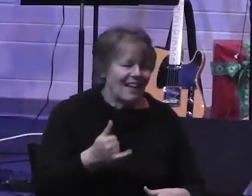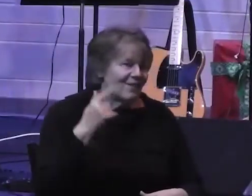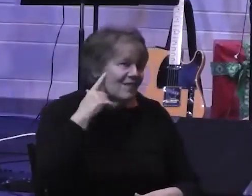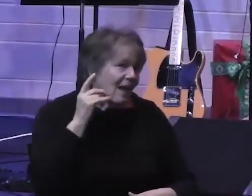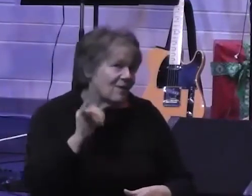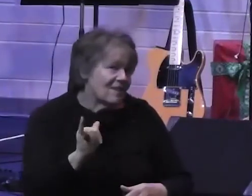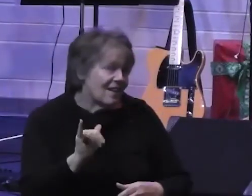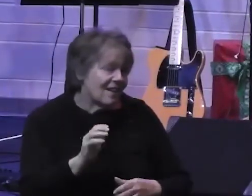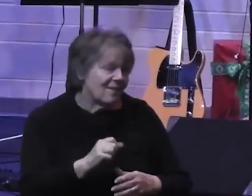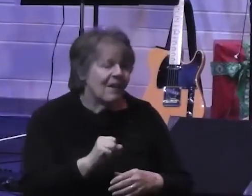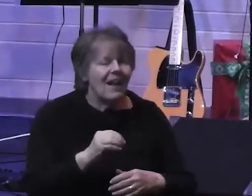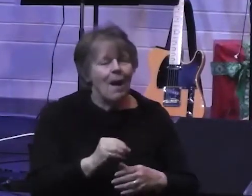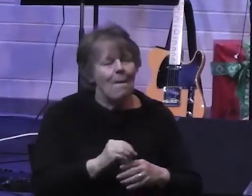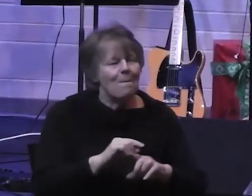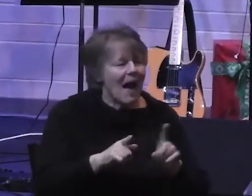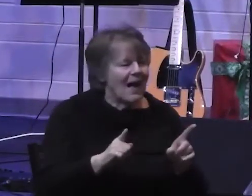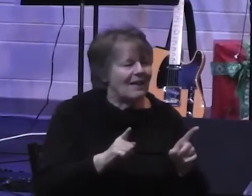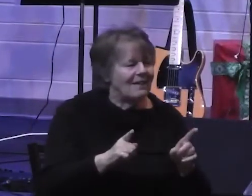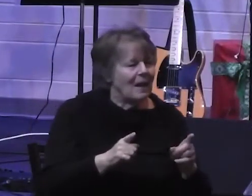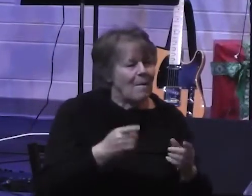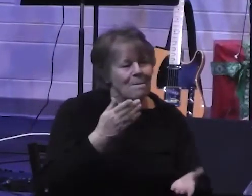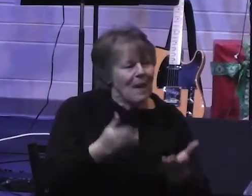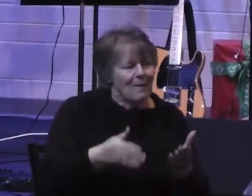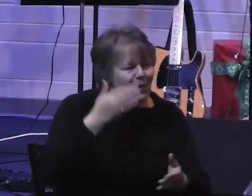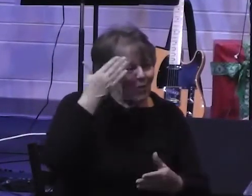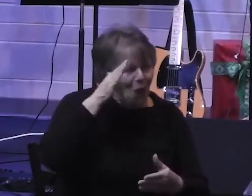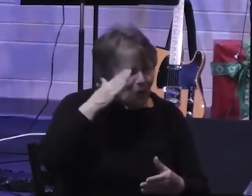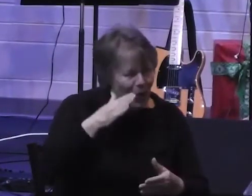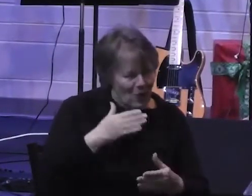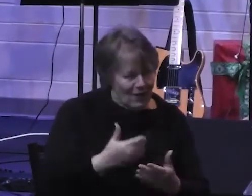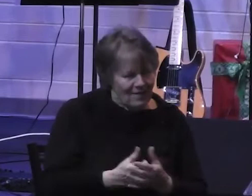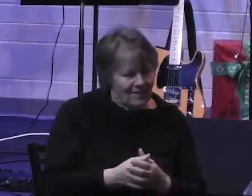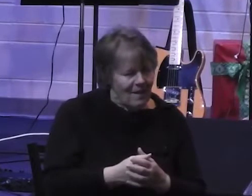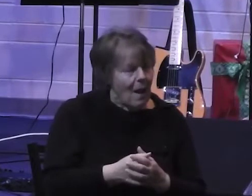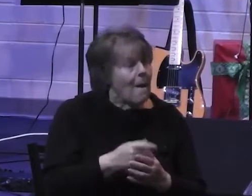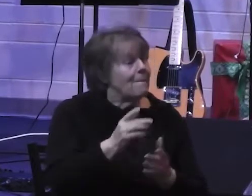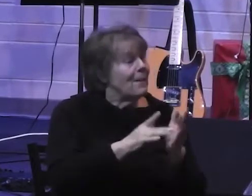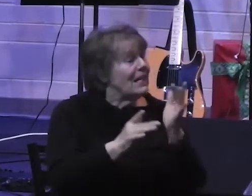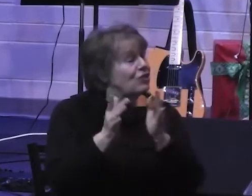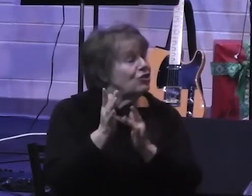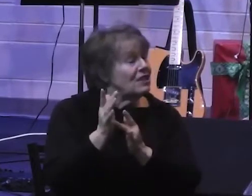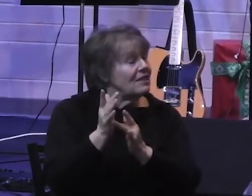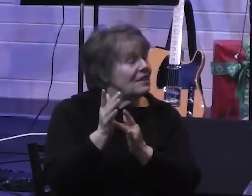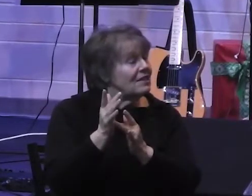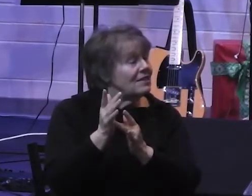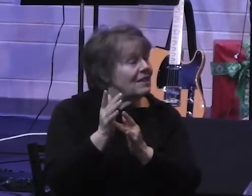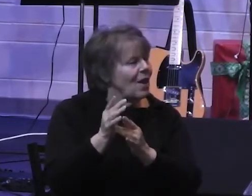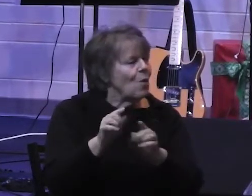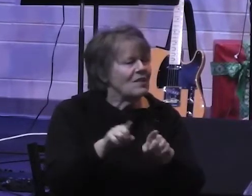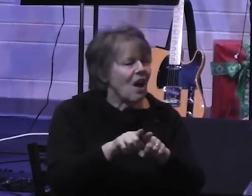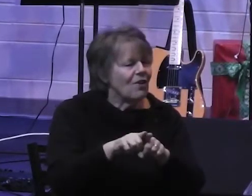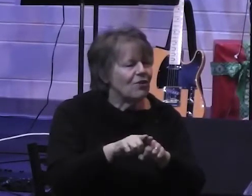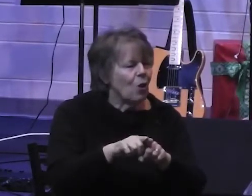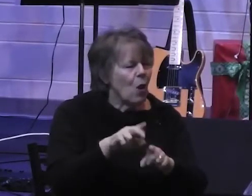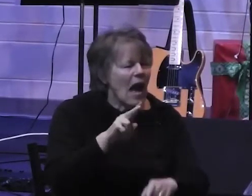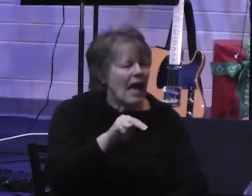very clever. But you may not have known this. Jesus was also a